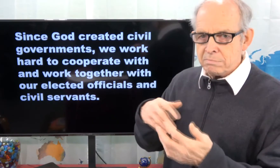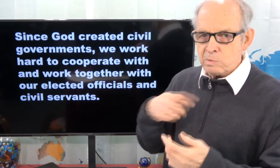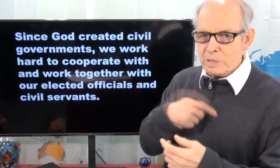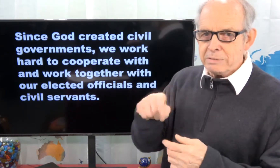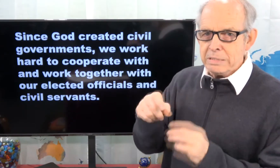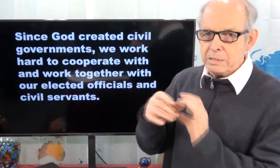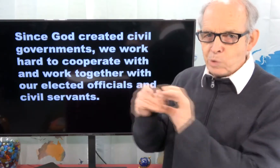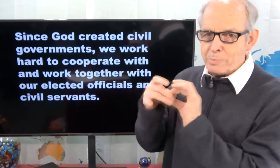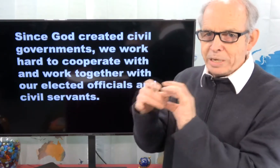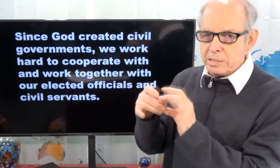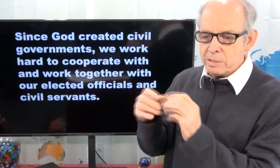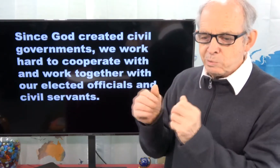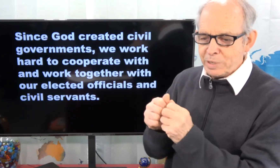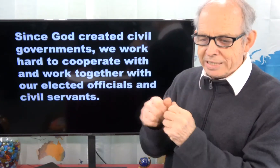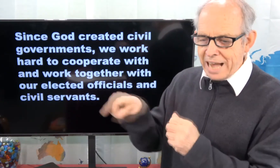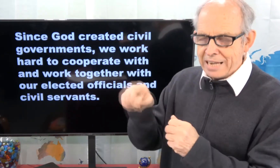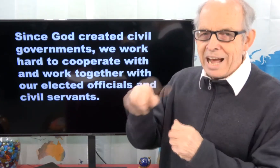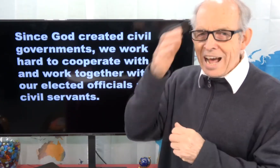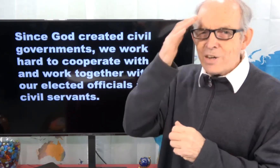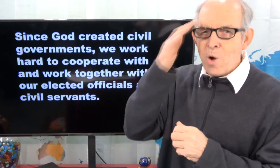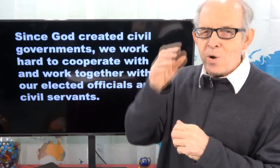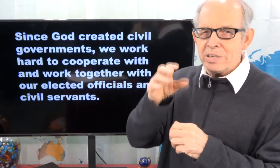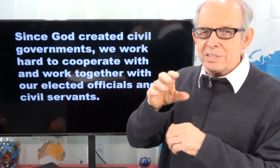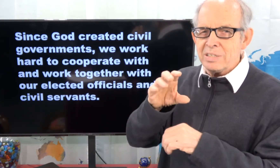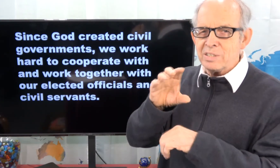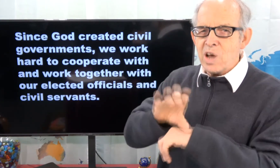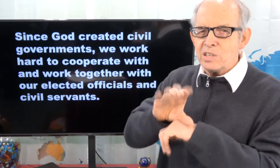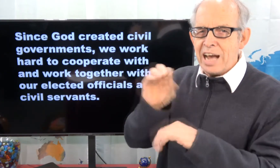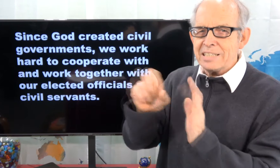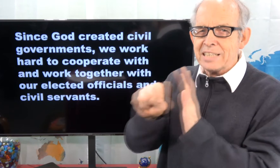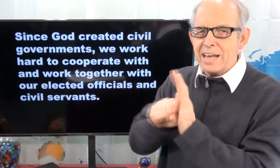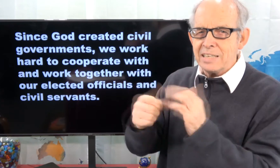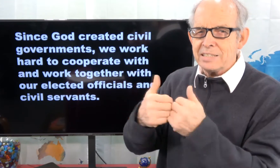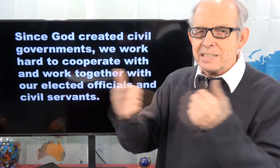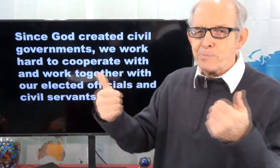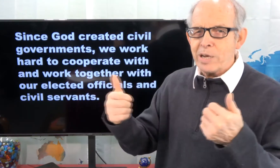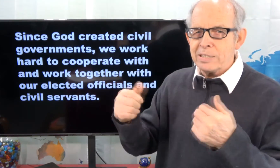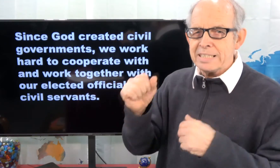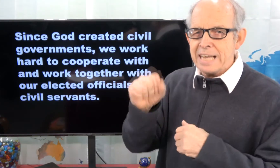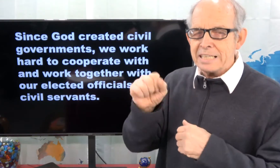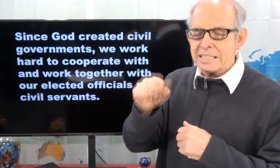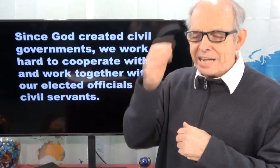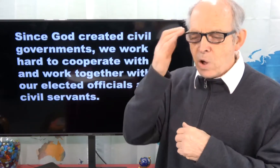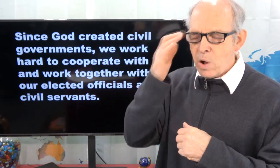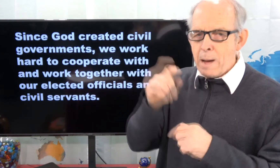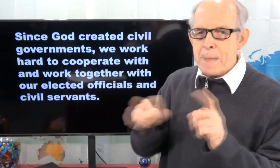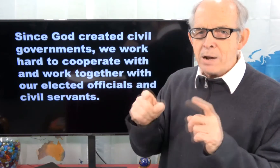we need to cooperate with that. I know church and state separate, yes, I know, but